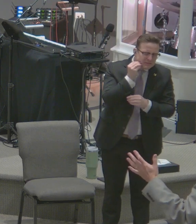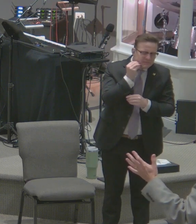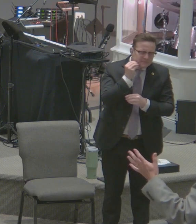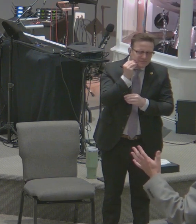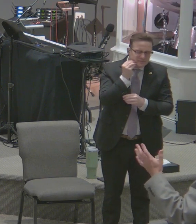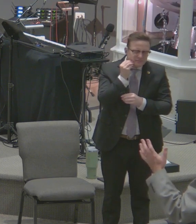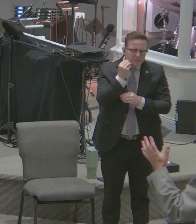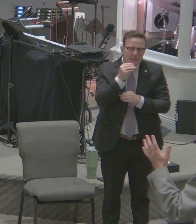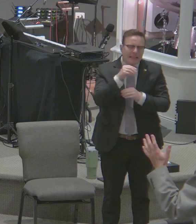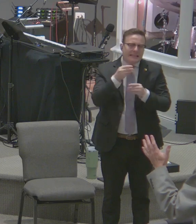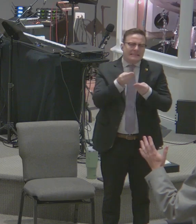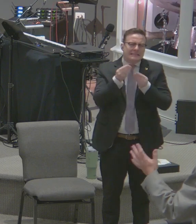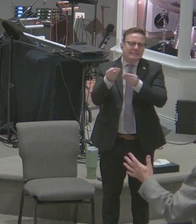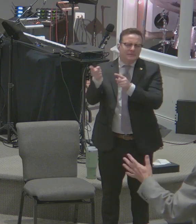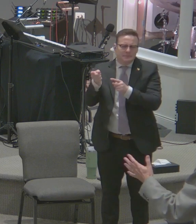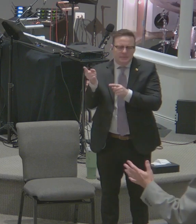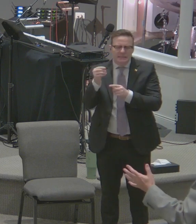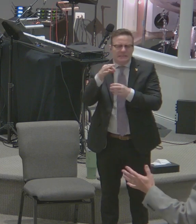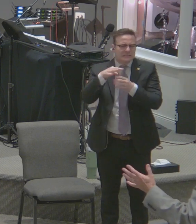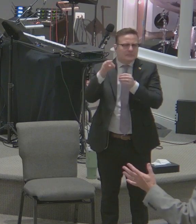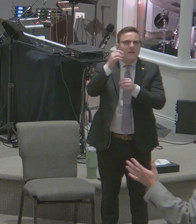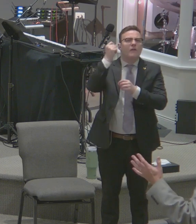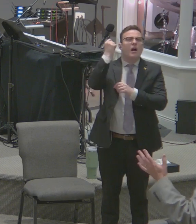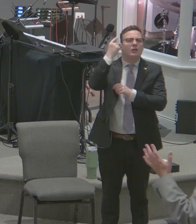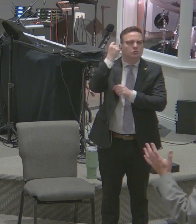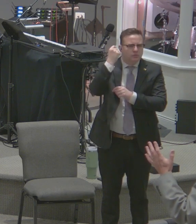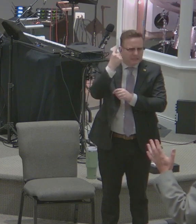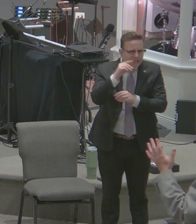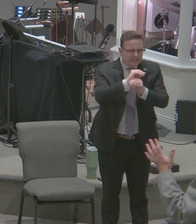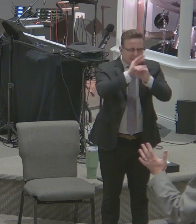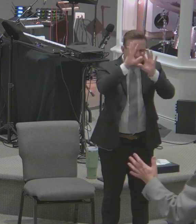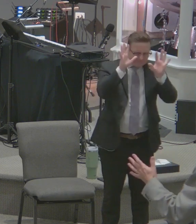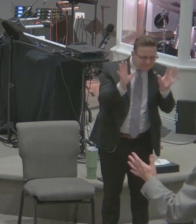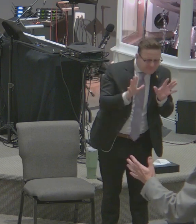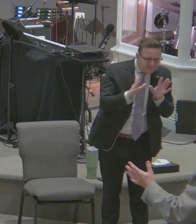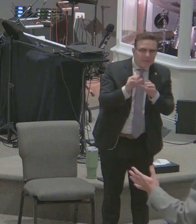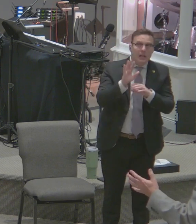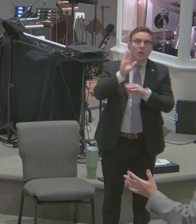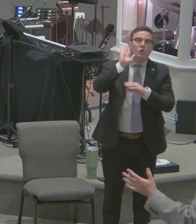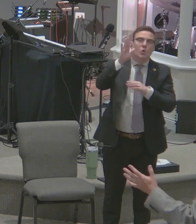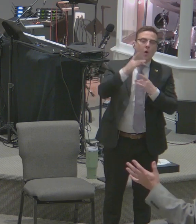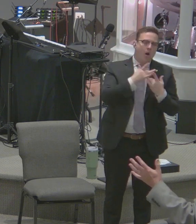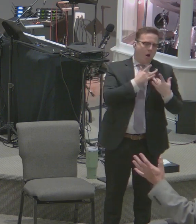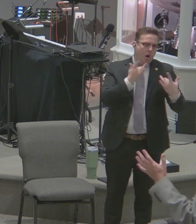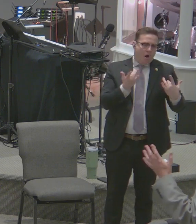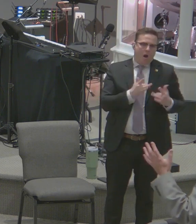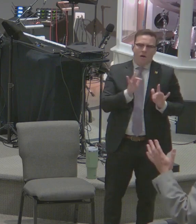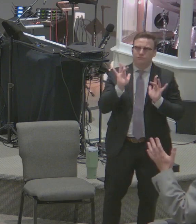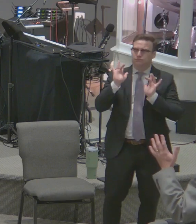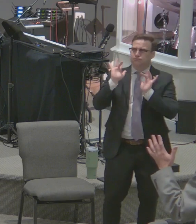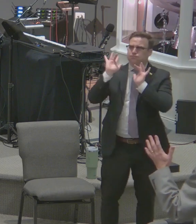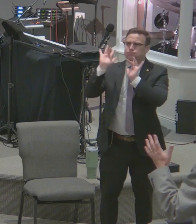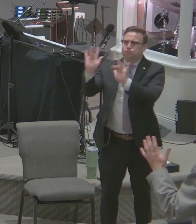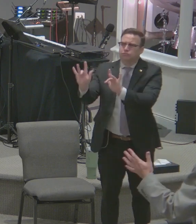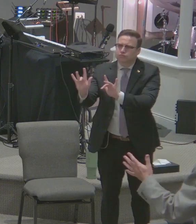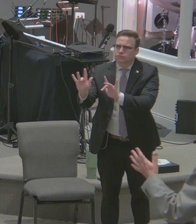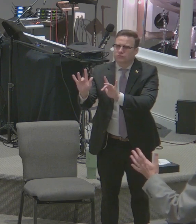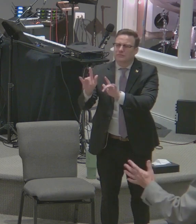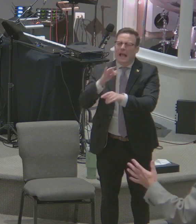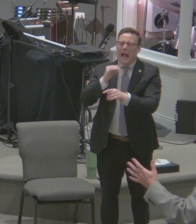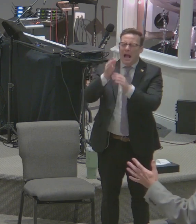Give them a spirit of understanding. Give them a spirit of your heart, God. Give them a shepherd's